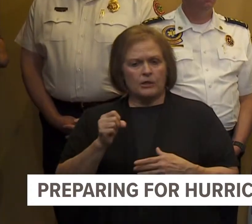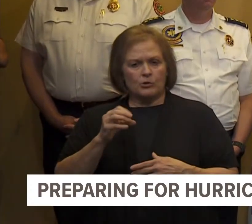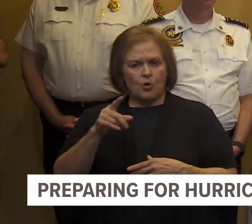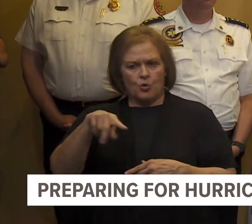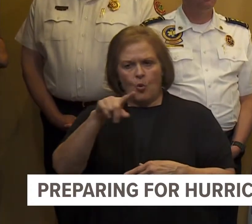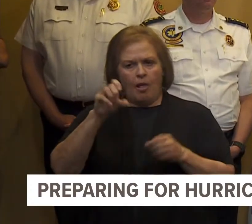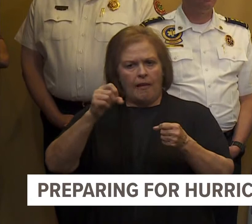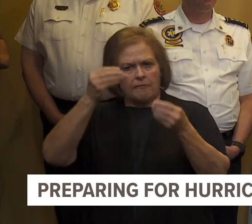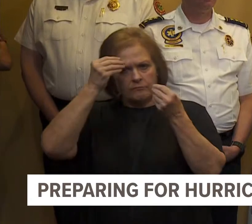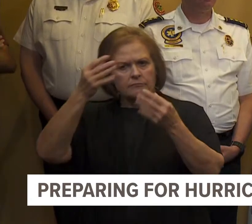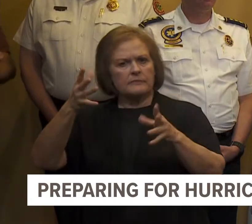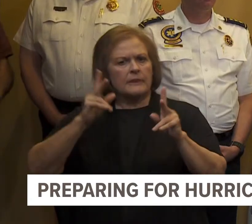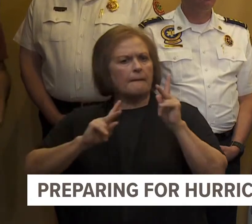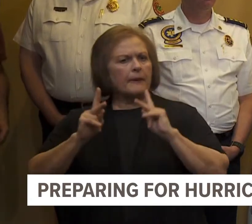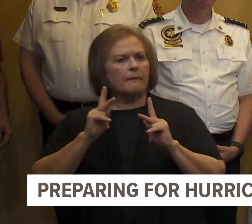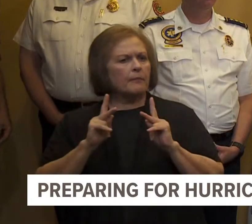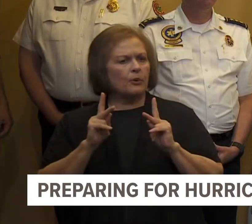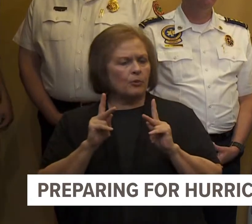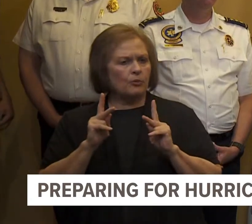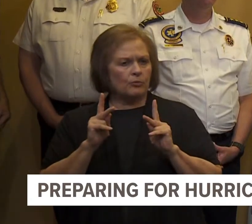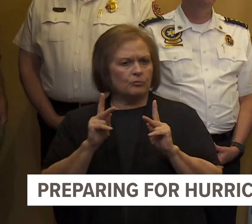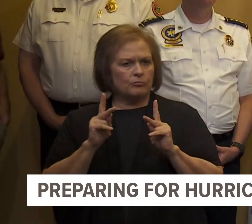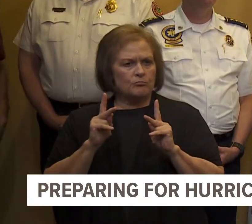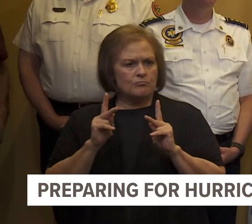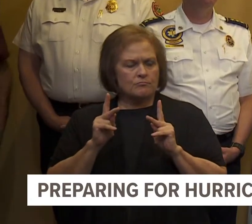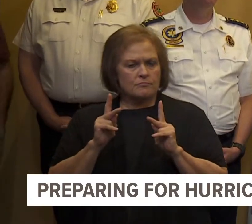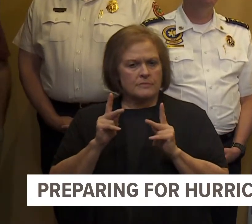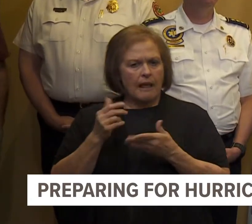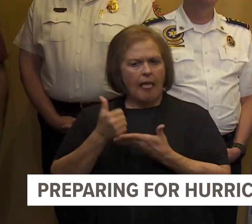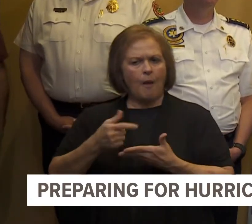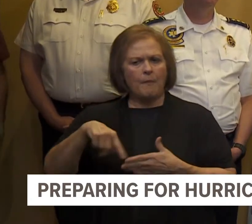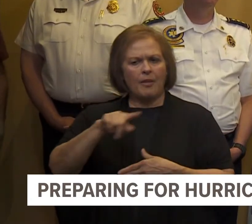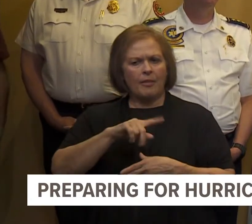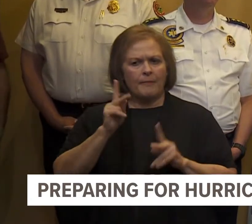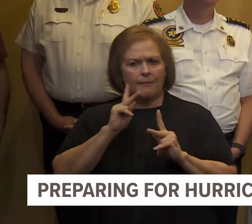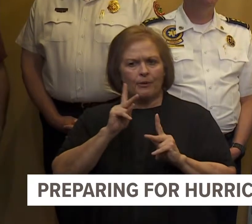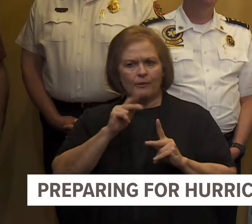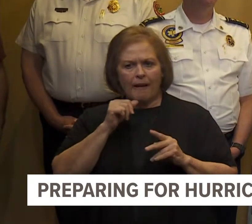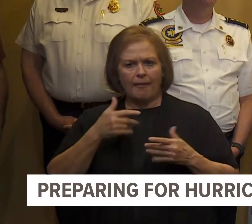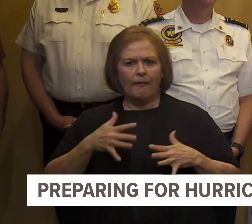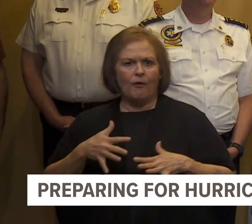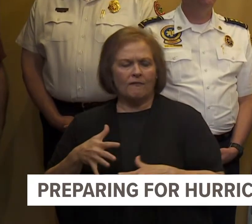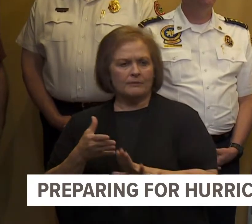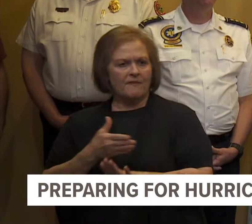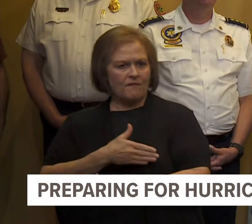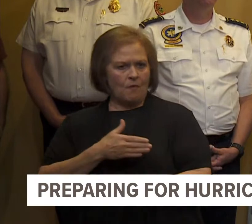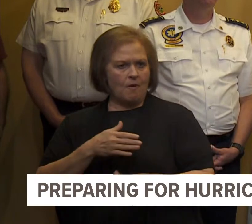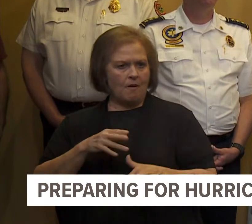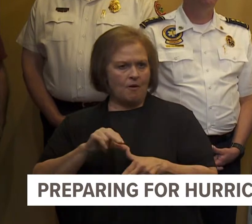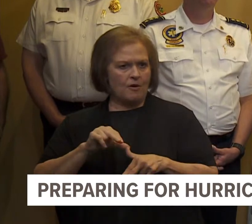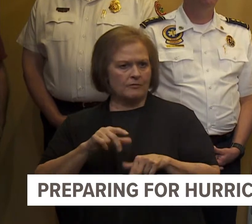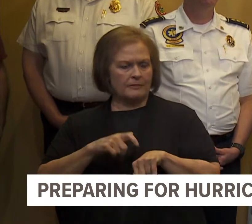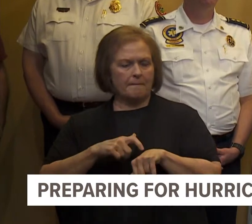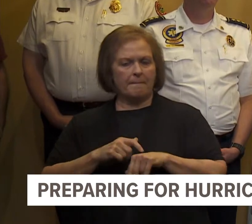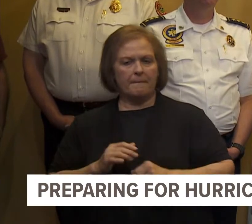community and settle their anxiety before the incident occurred.